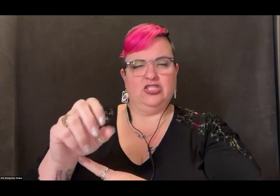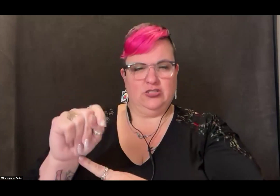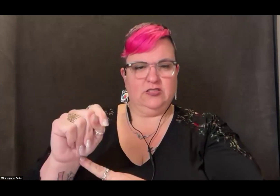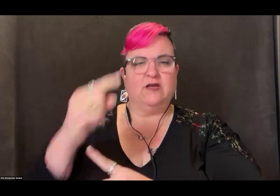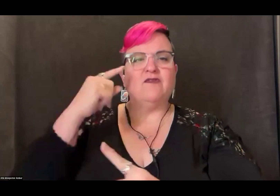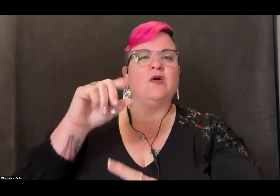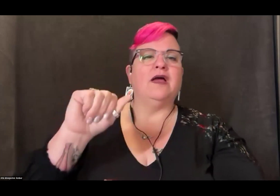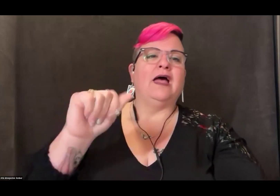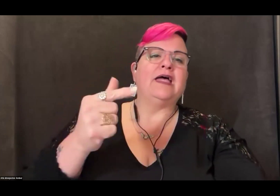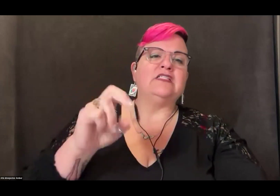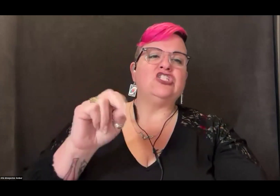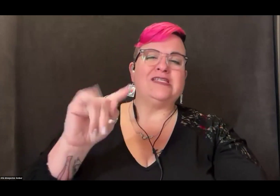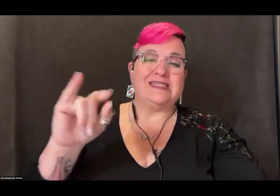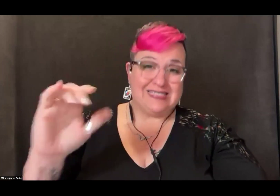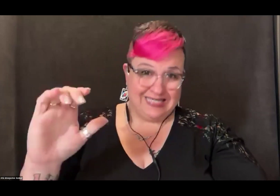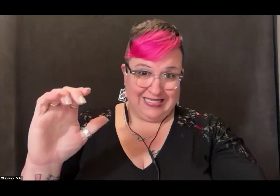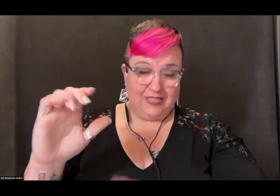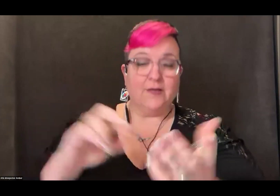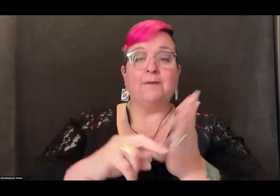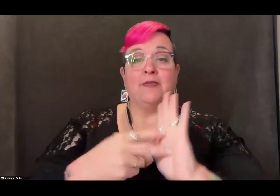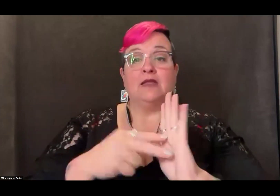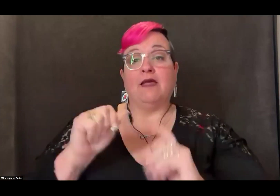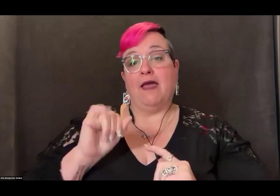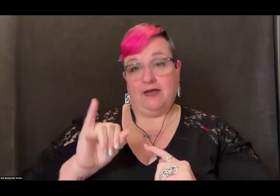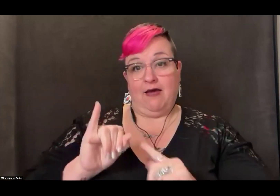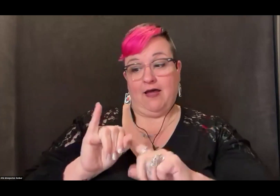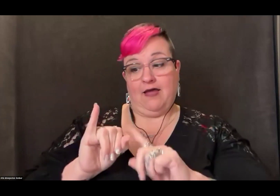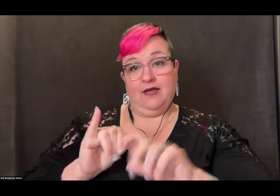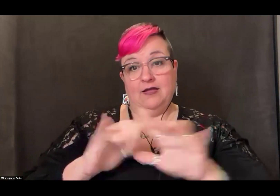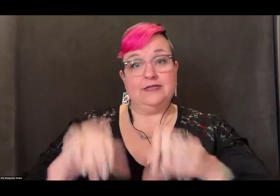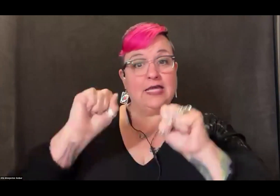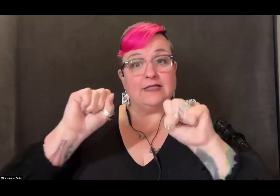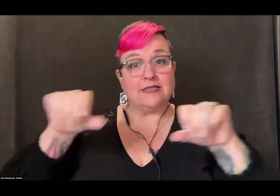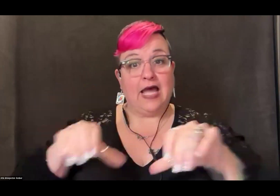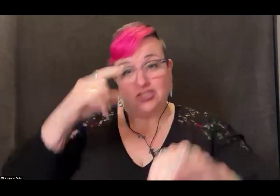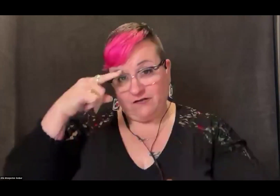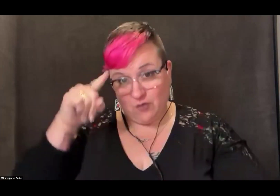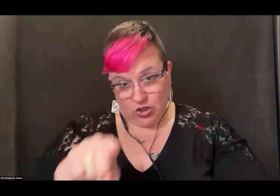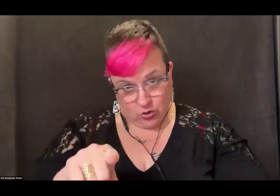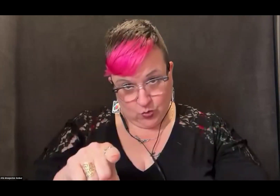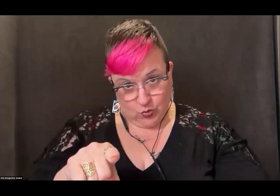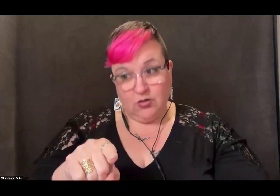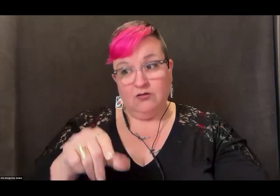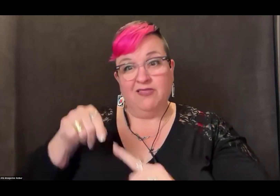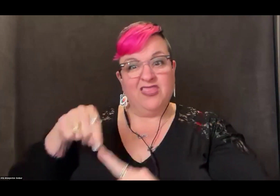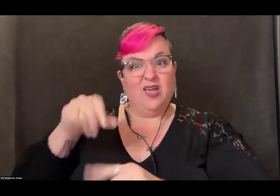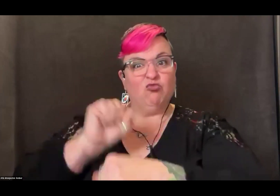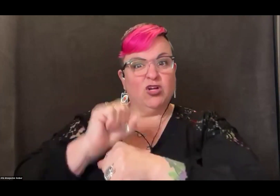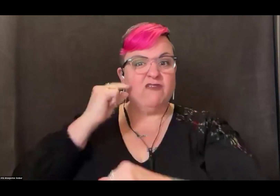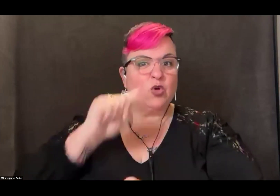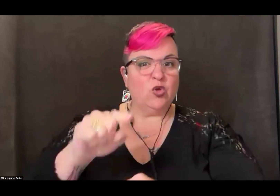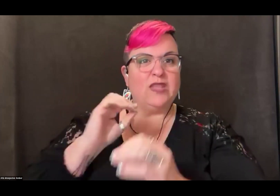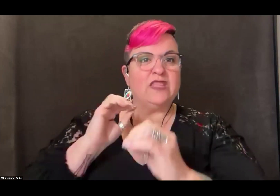agentic. Basically, what that means is the AI takes action for you. Like it will